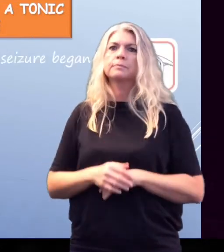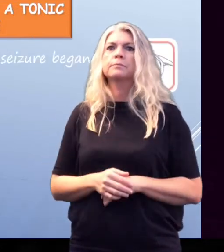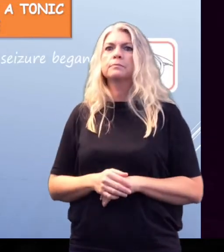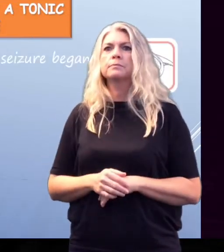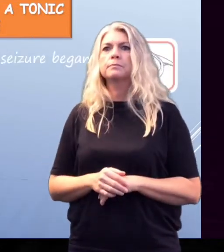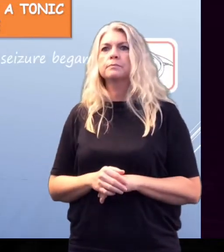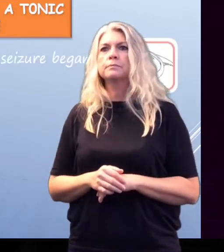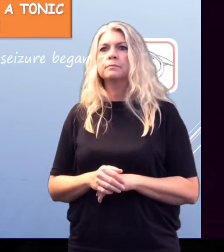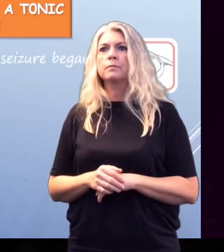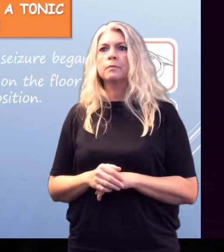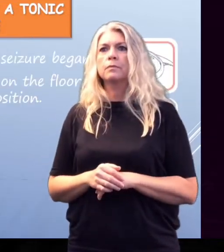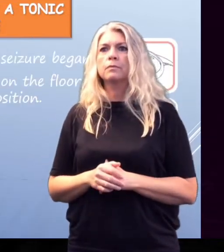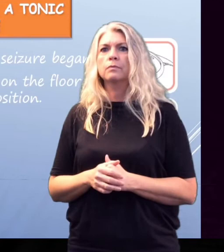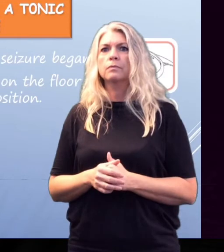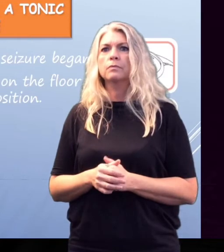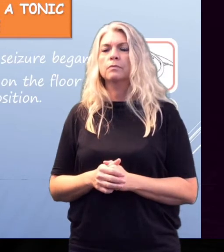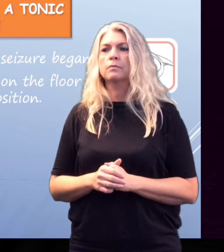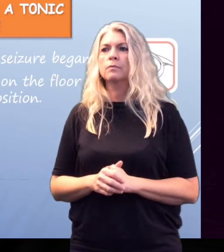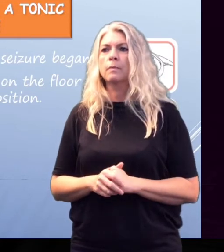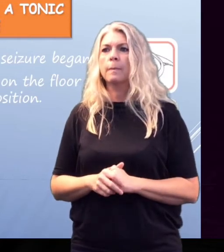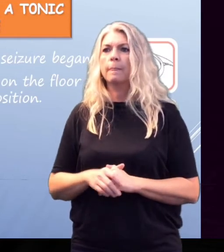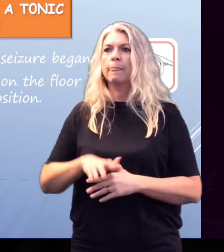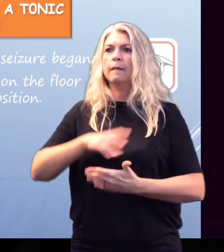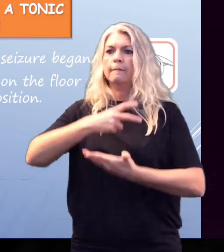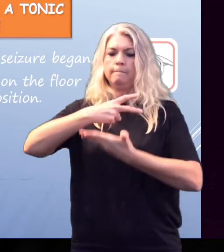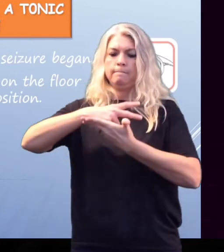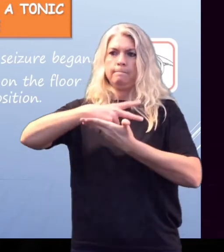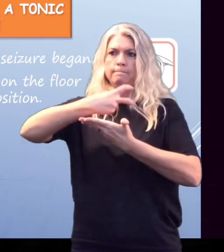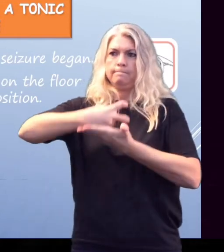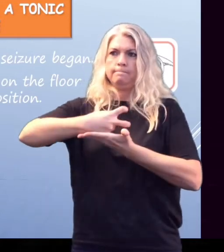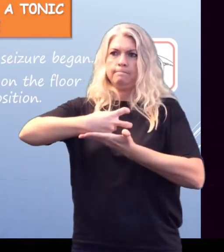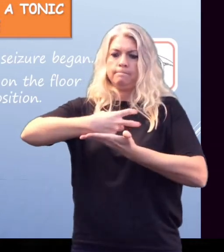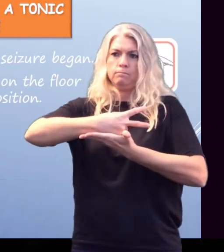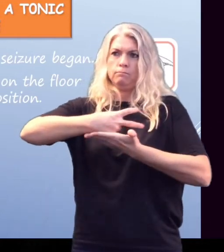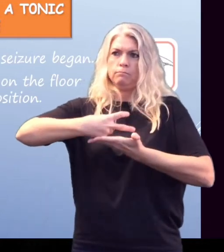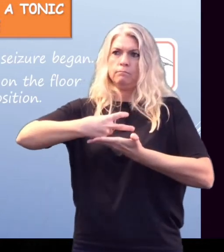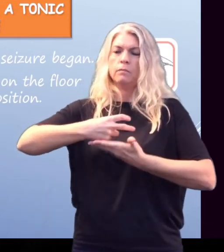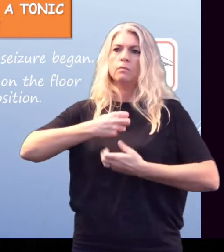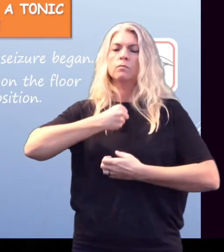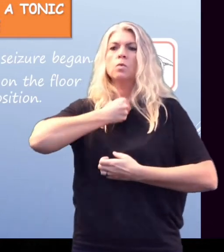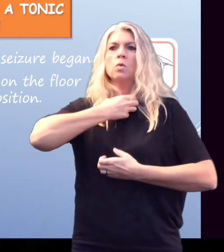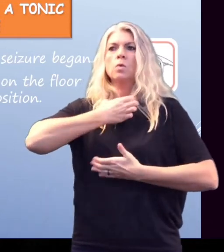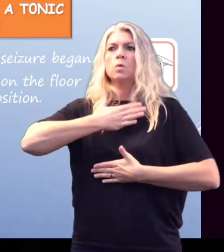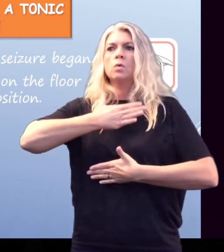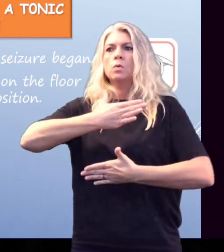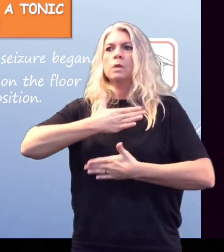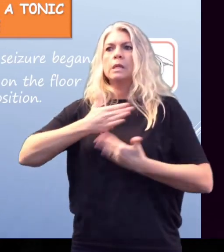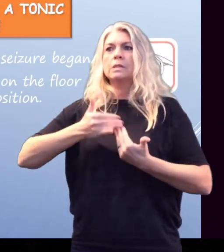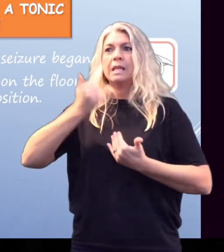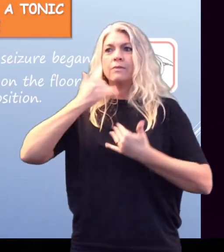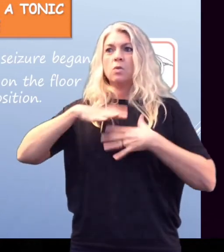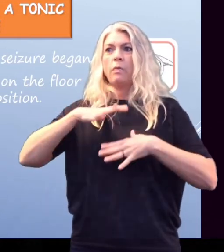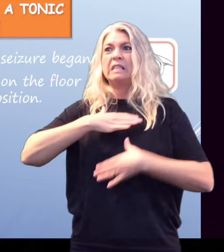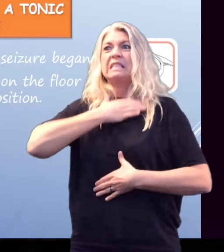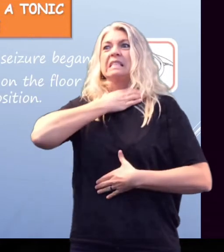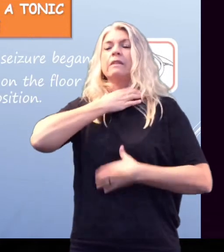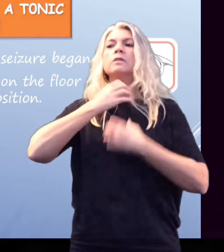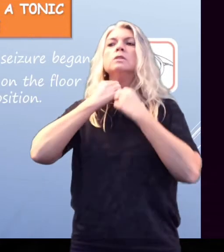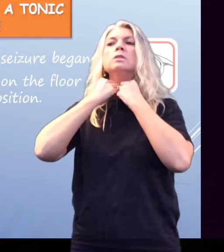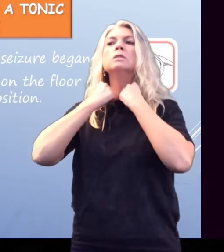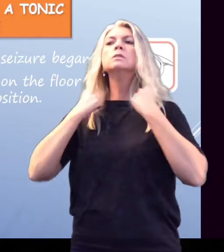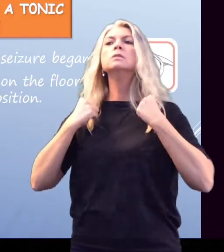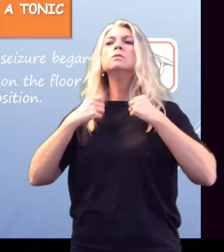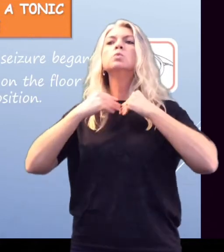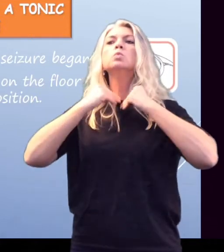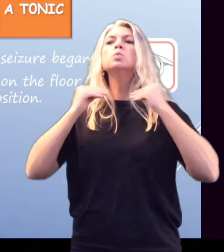seizure. Place the child in a side-lying position to keep their airway open. Loosen any tight clothing around